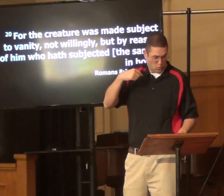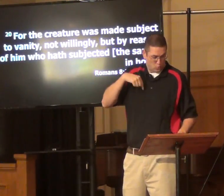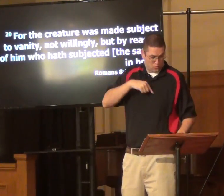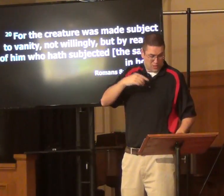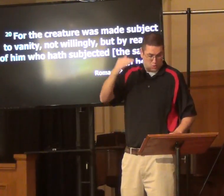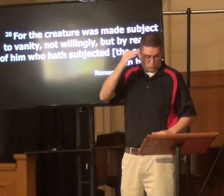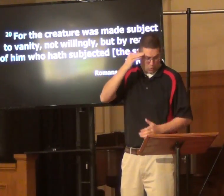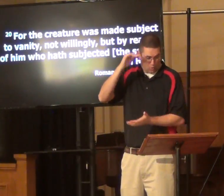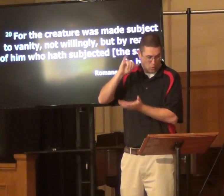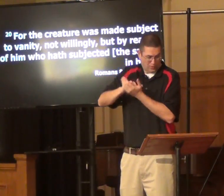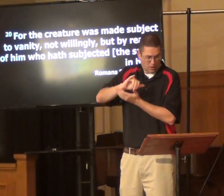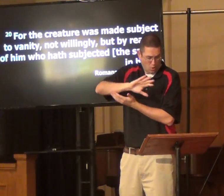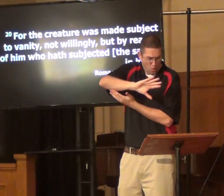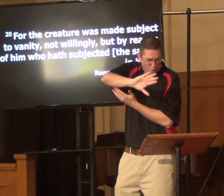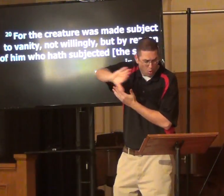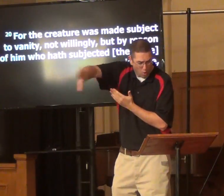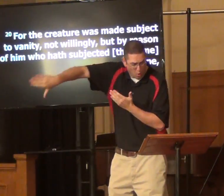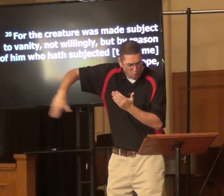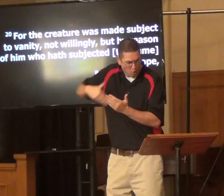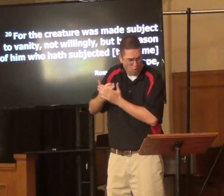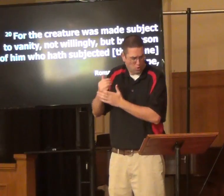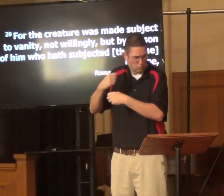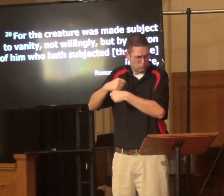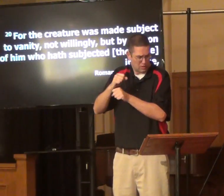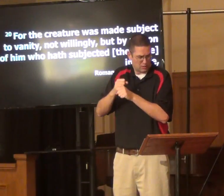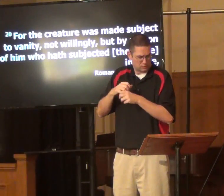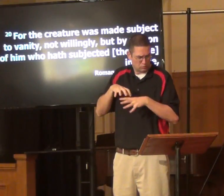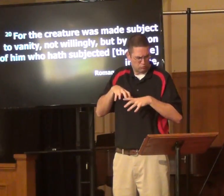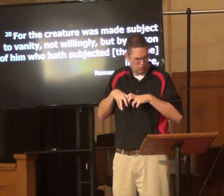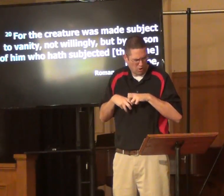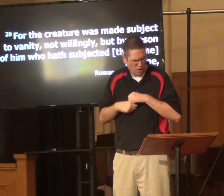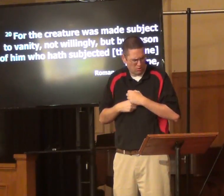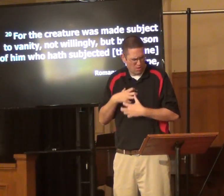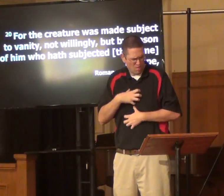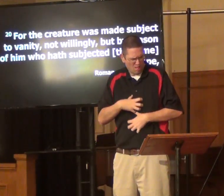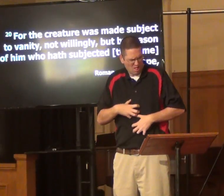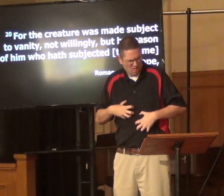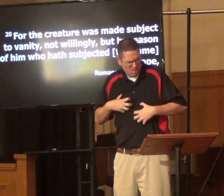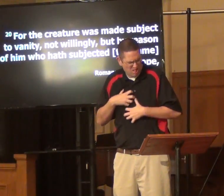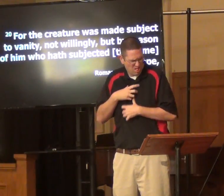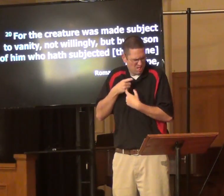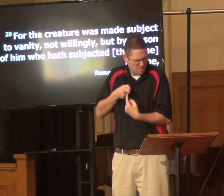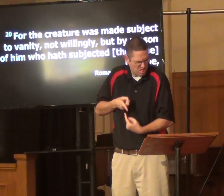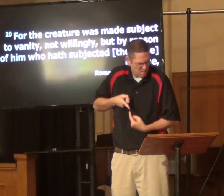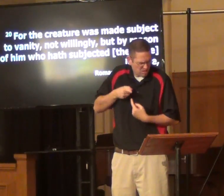of God. For we know that all creation is groaning